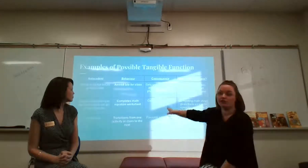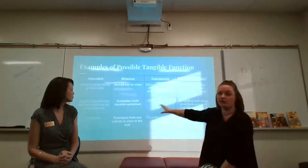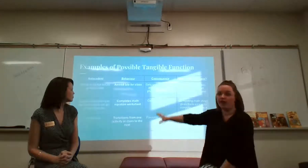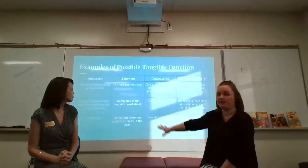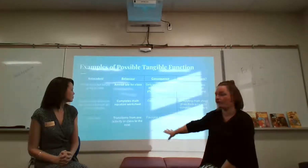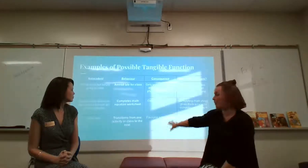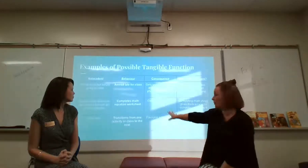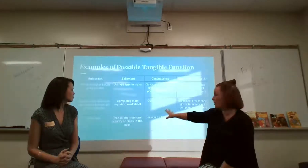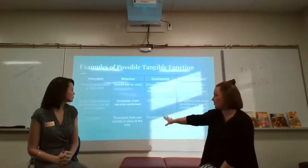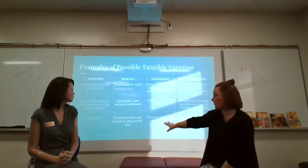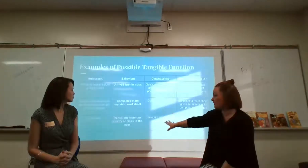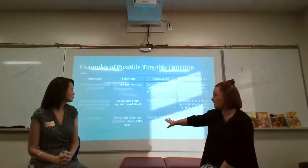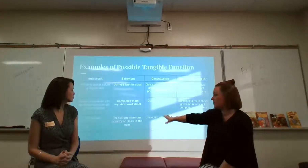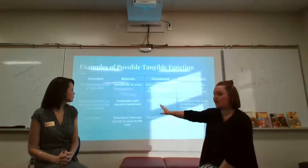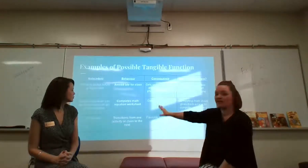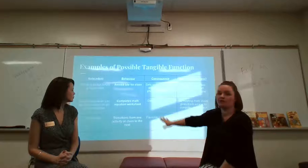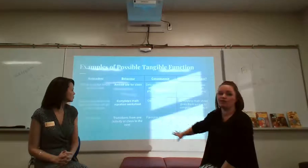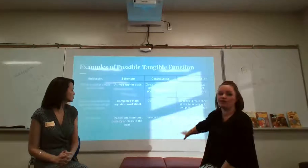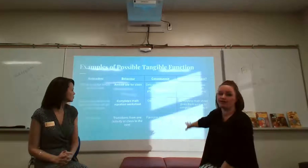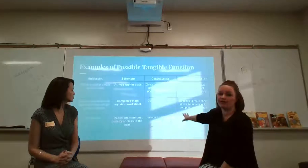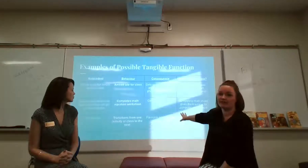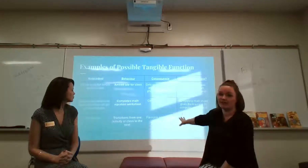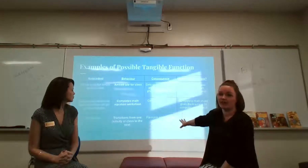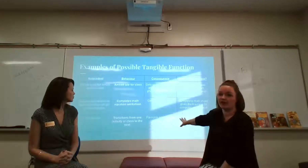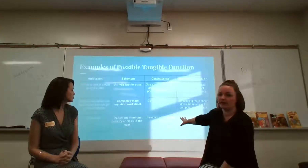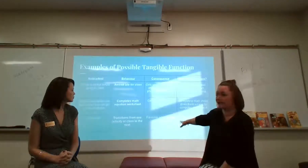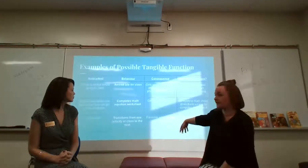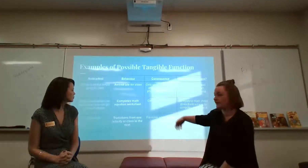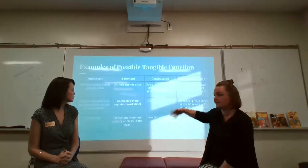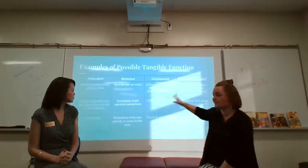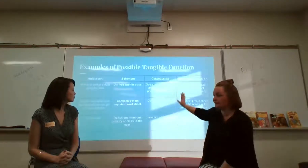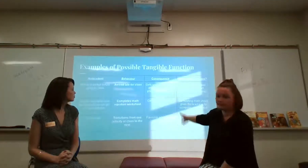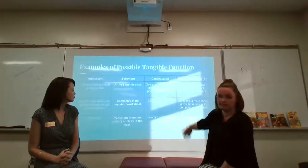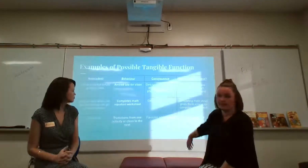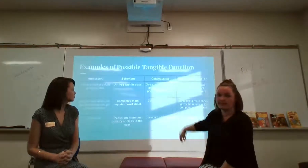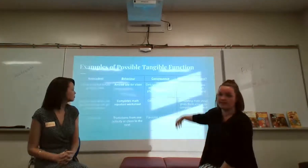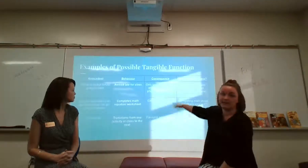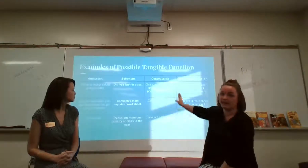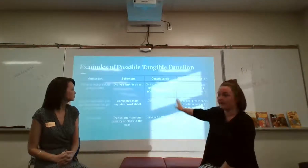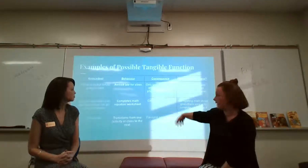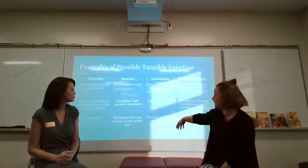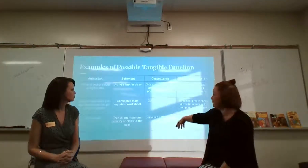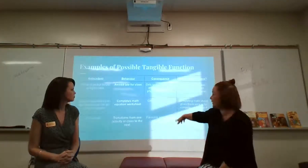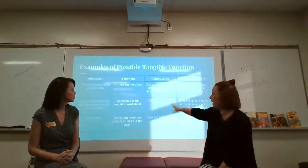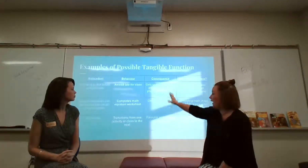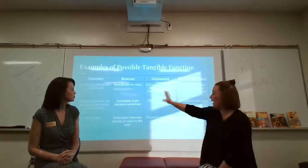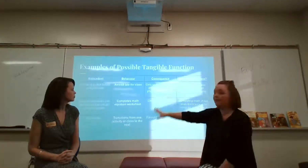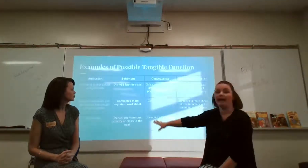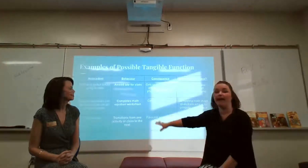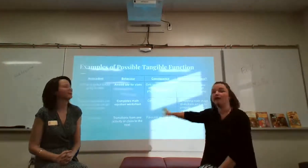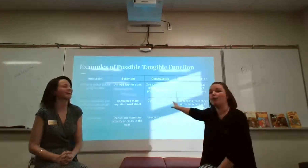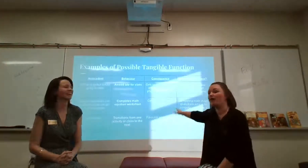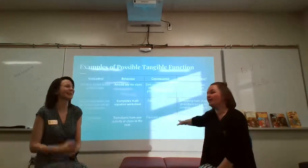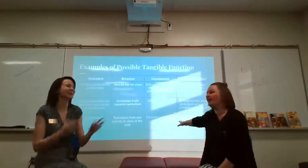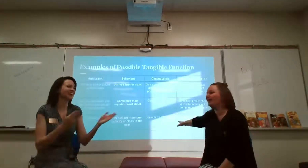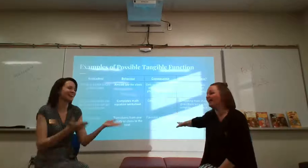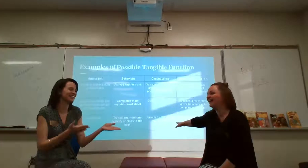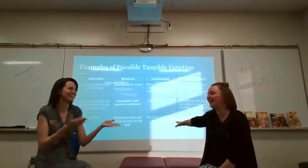if you're having trouble with a transition and you know that the favorite song is Skinnamarink-a-ding, and you want... Again, 90s.